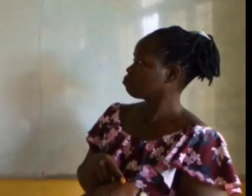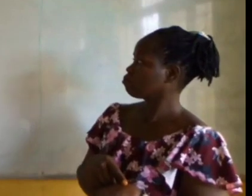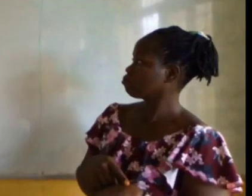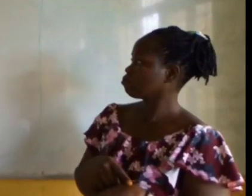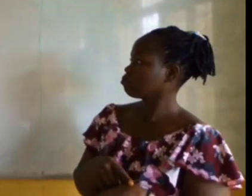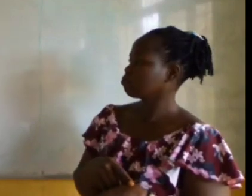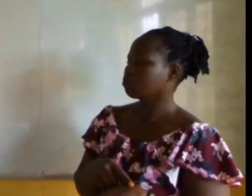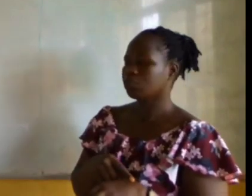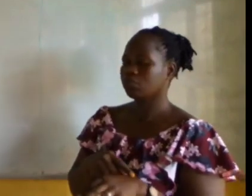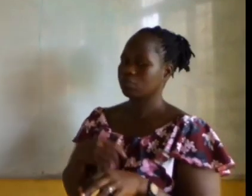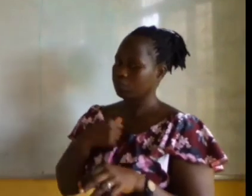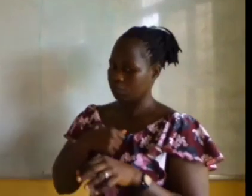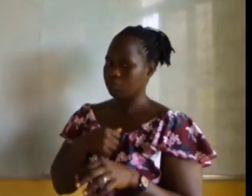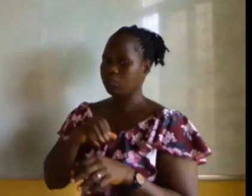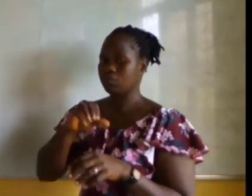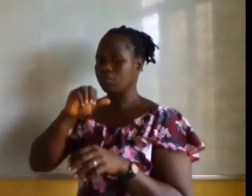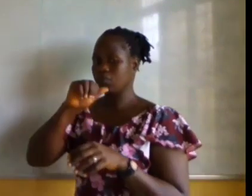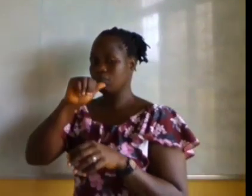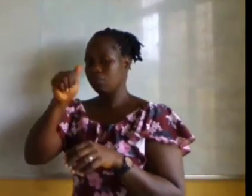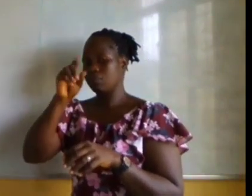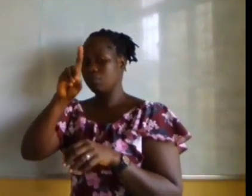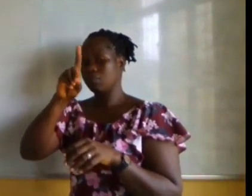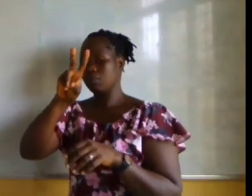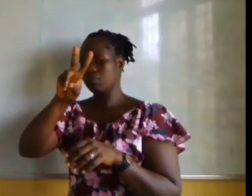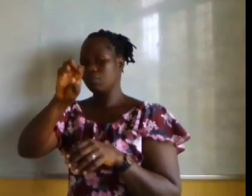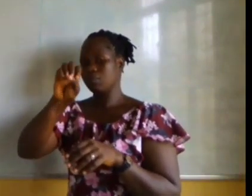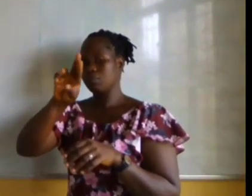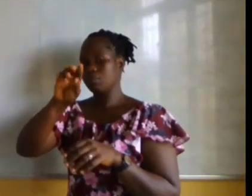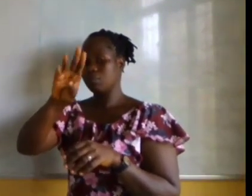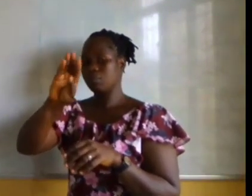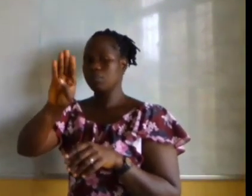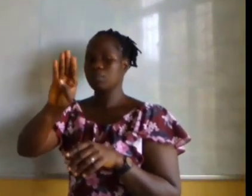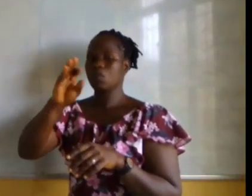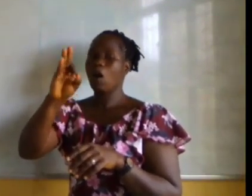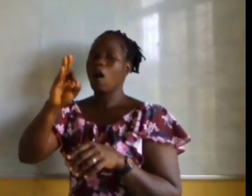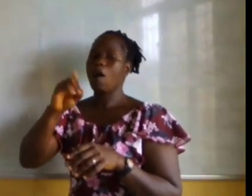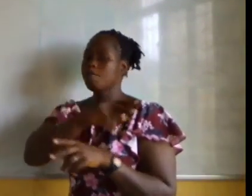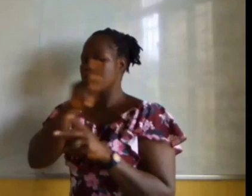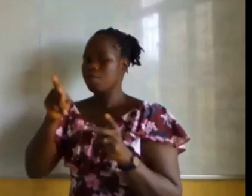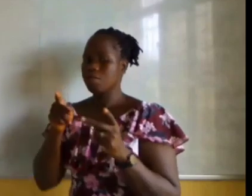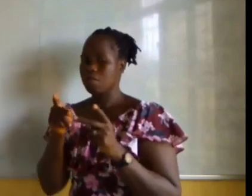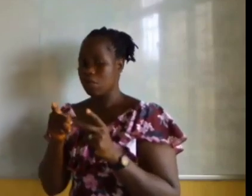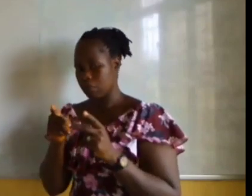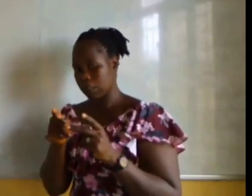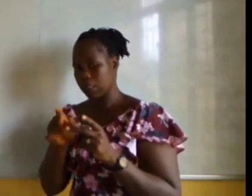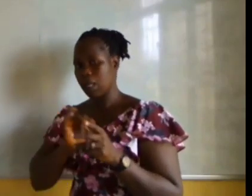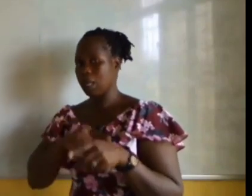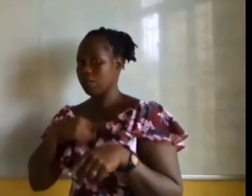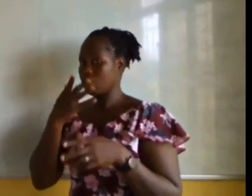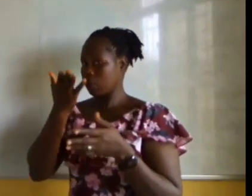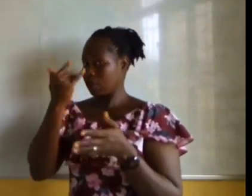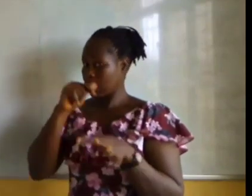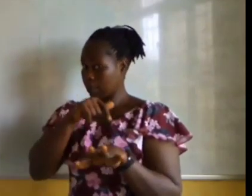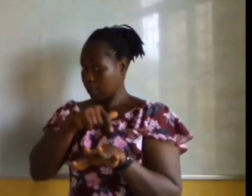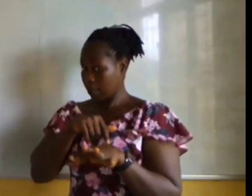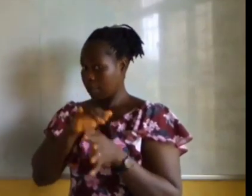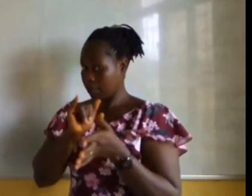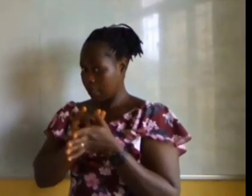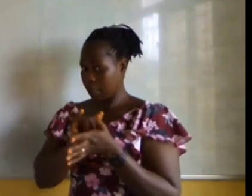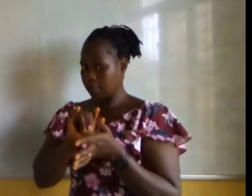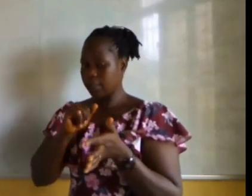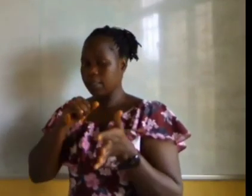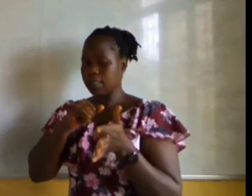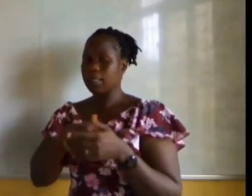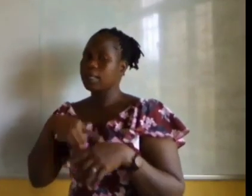adverb of place, adverb of place. I told you last week that adverb of place tells